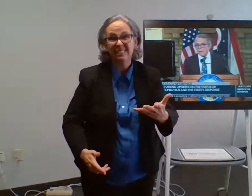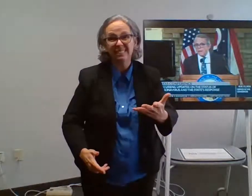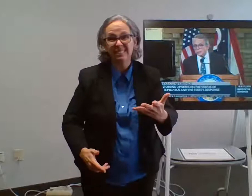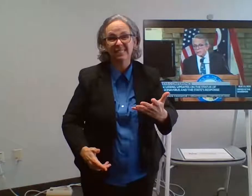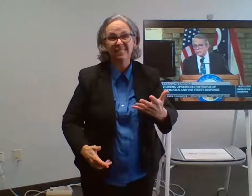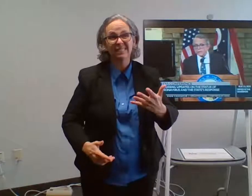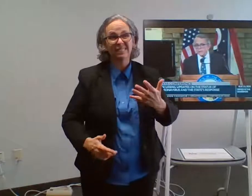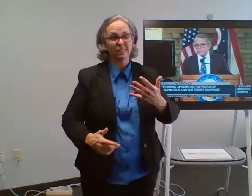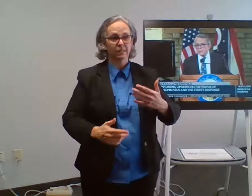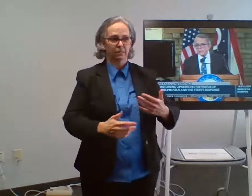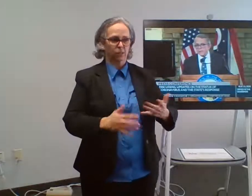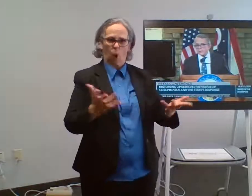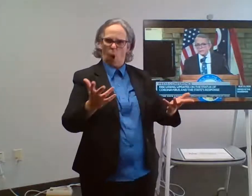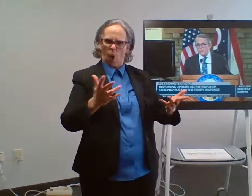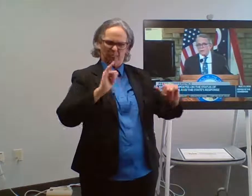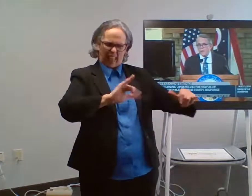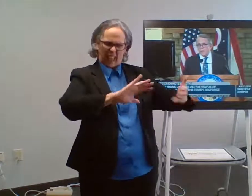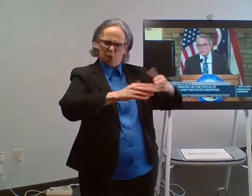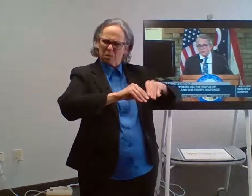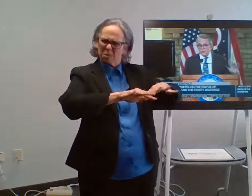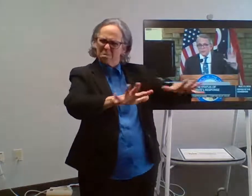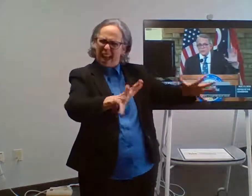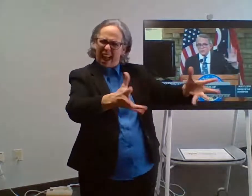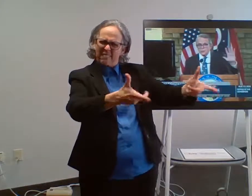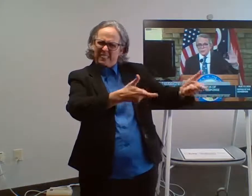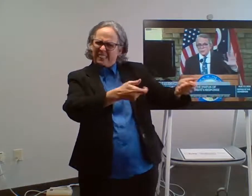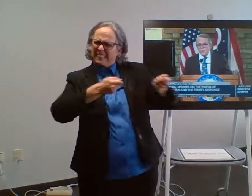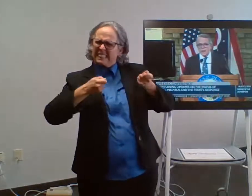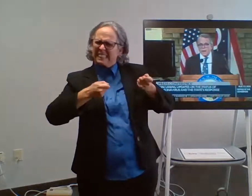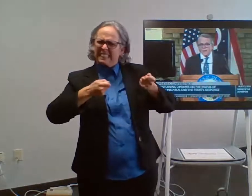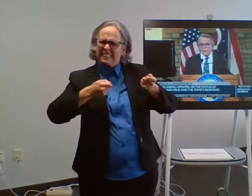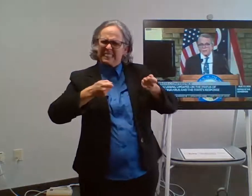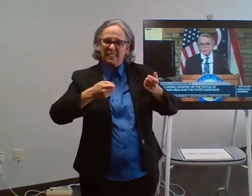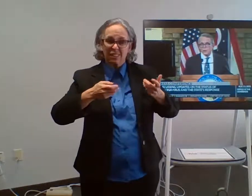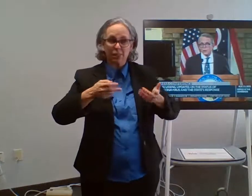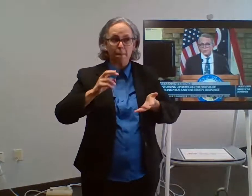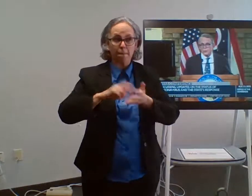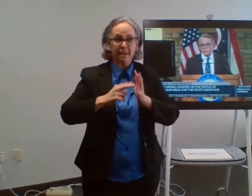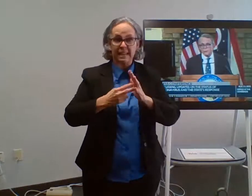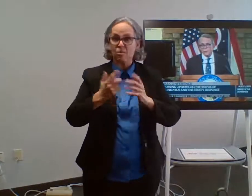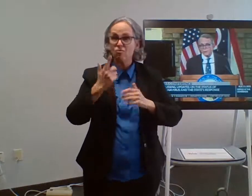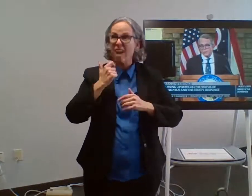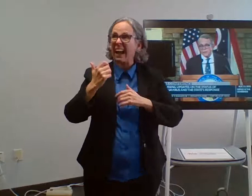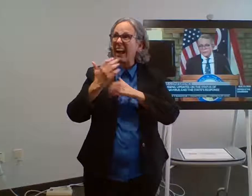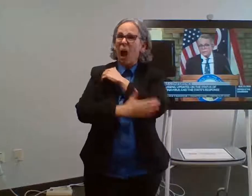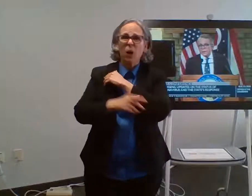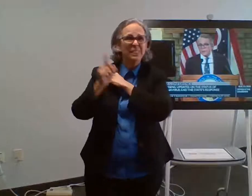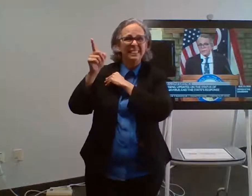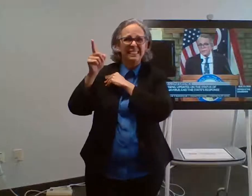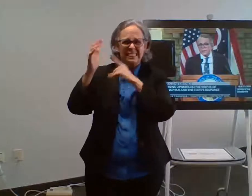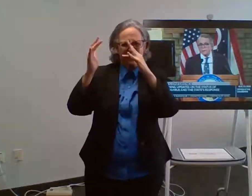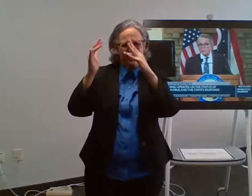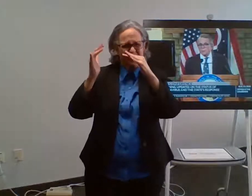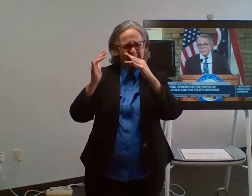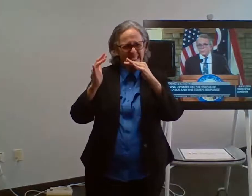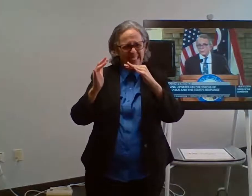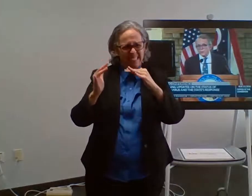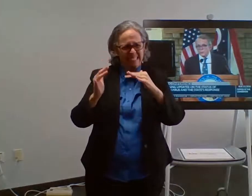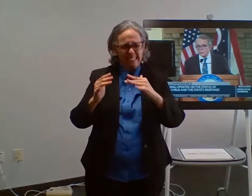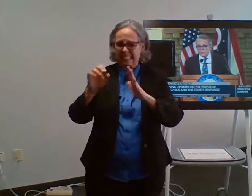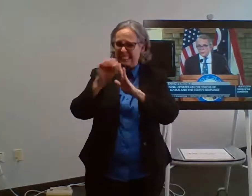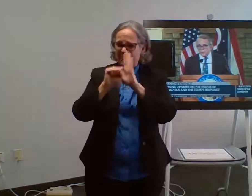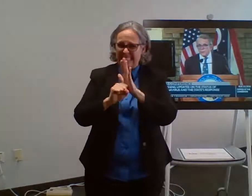coronavirus down. And it's not just the red counties. The red counties are the ones on high alert in regard to that.